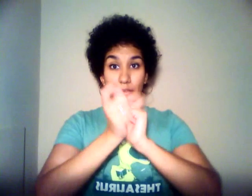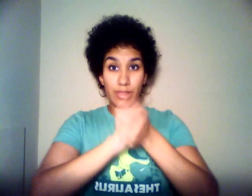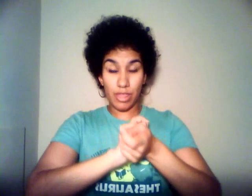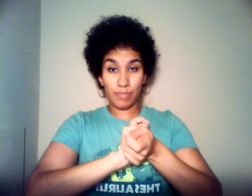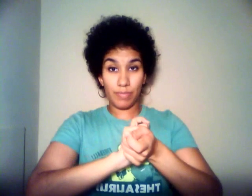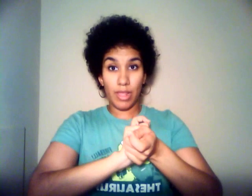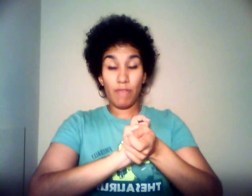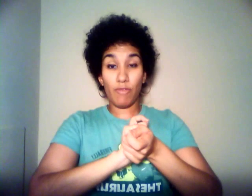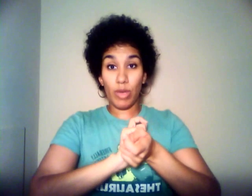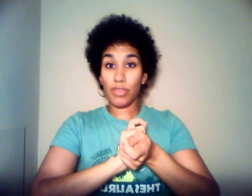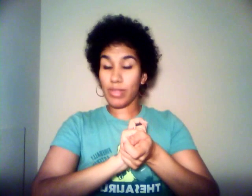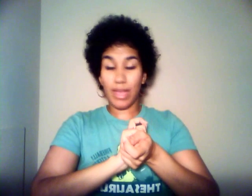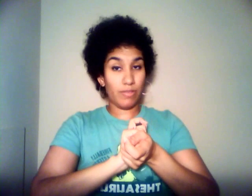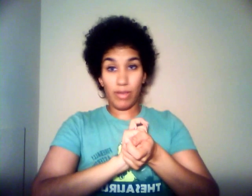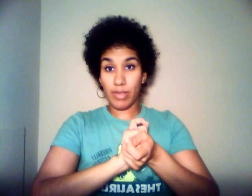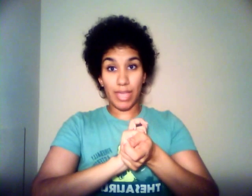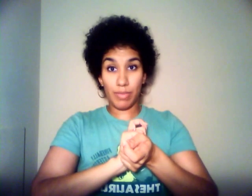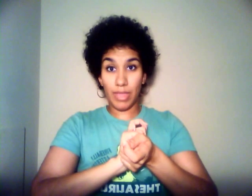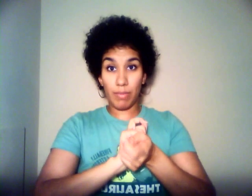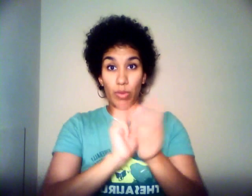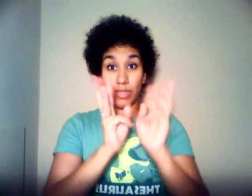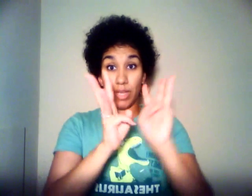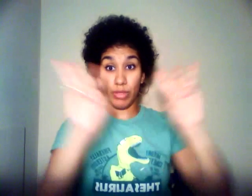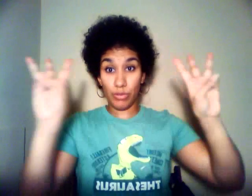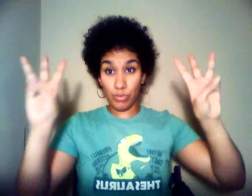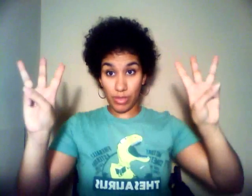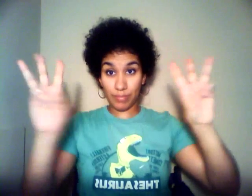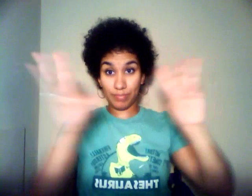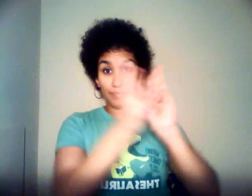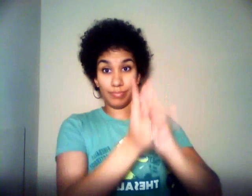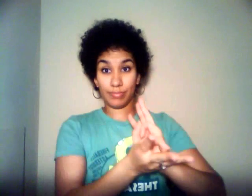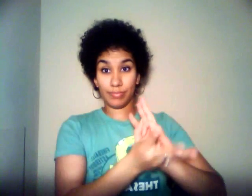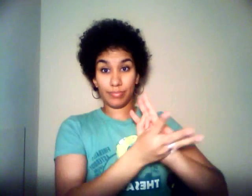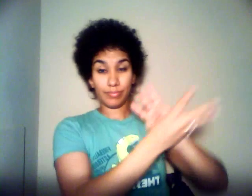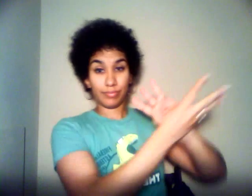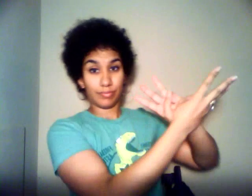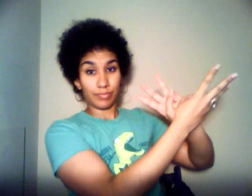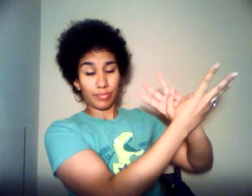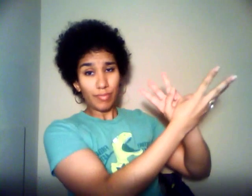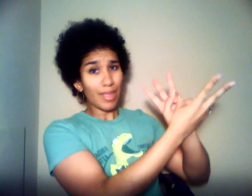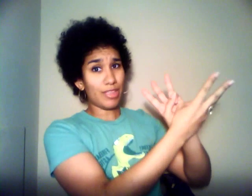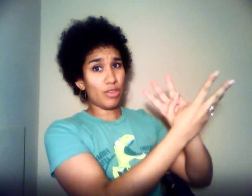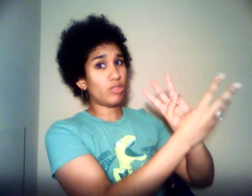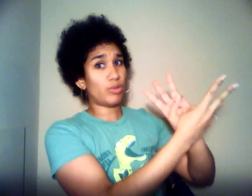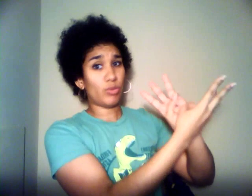change. For weather, you sign the very same thing, but with W's, and you usually do it